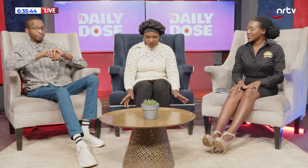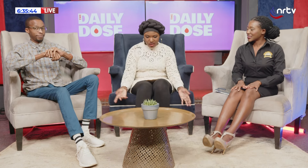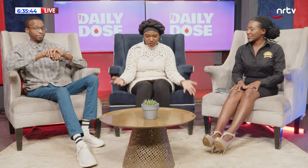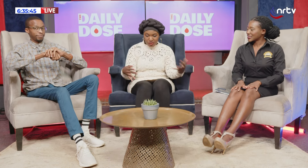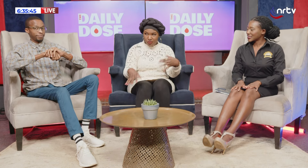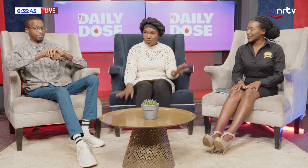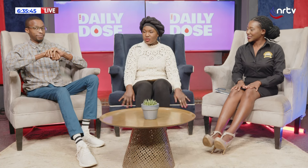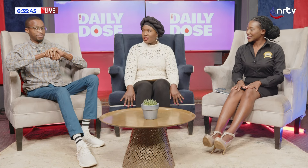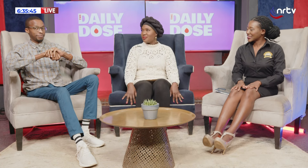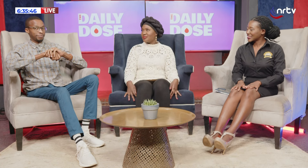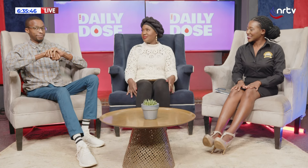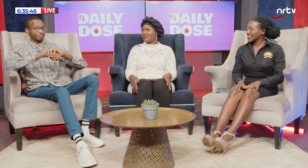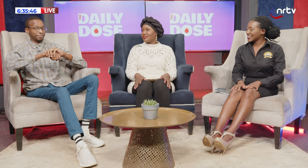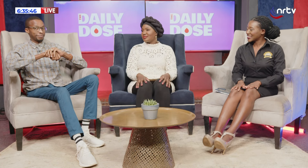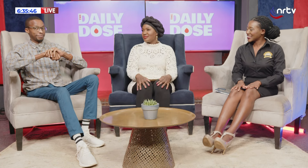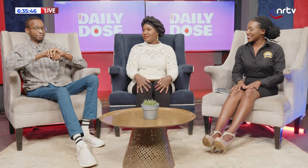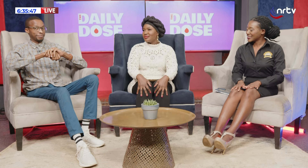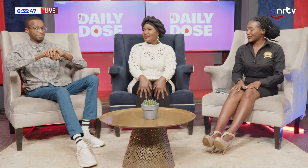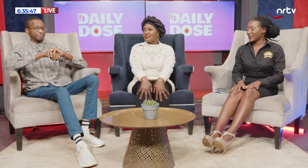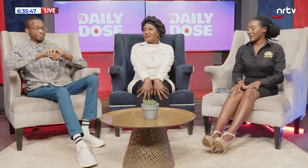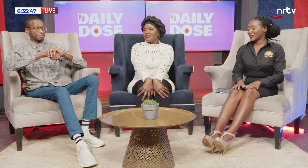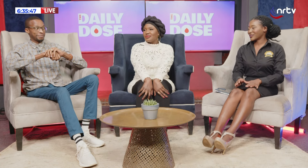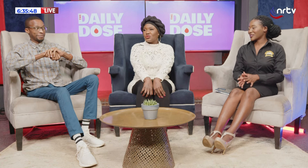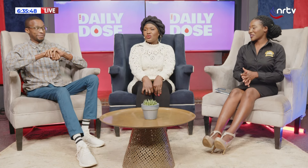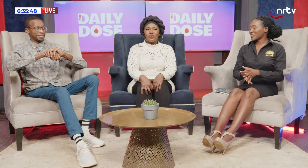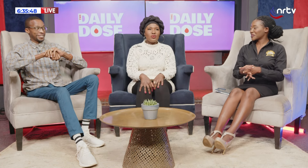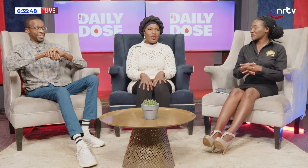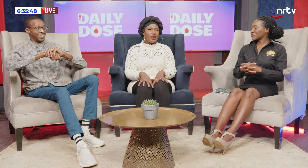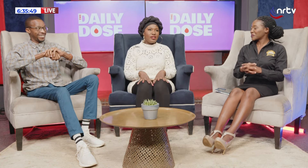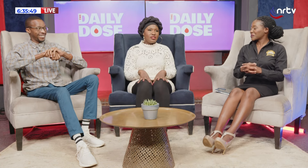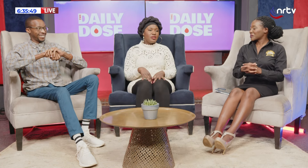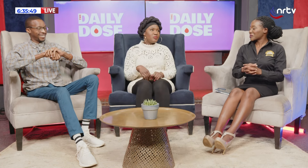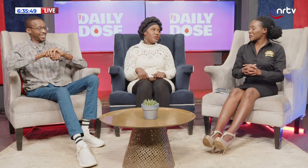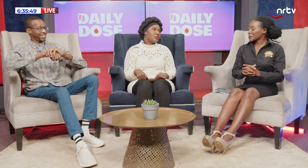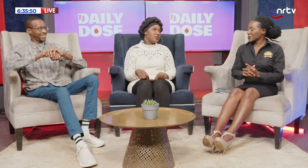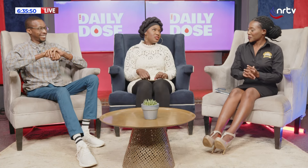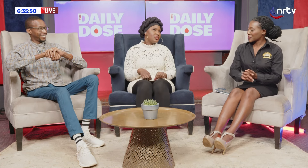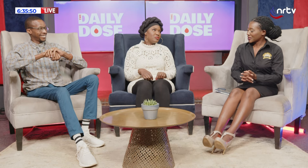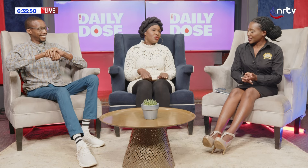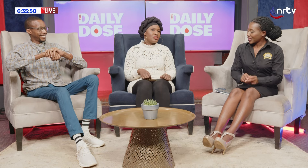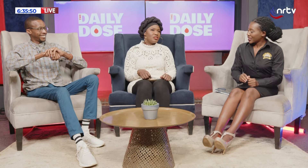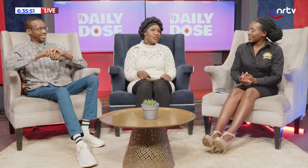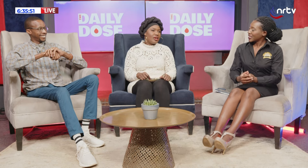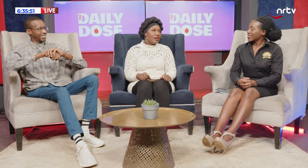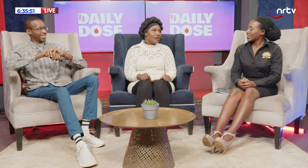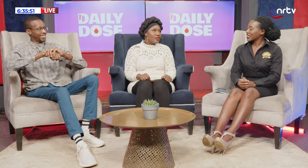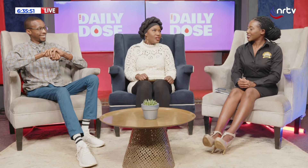like they're floating. Oh. So, yeah, it must be the herbal tea because, yeah, I just